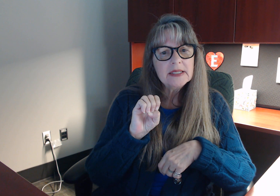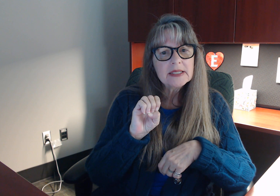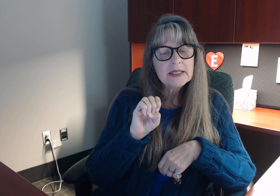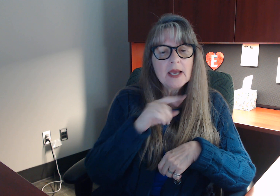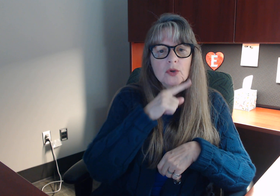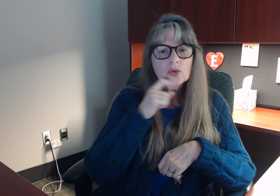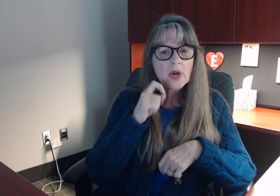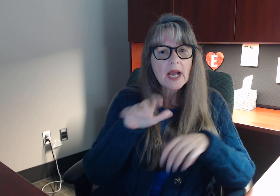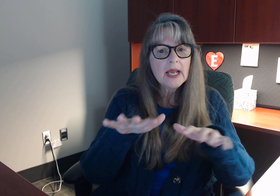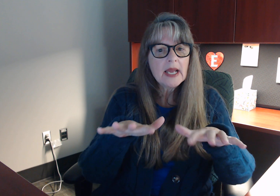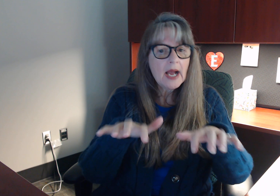ice,